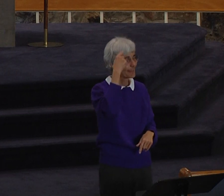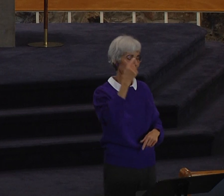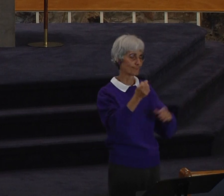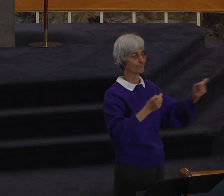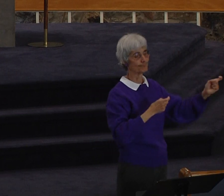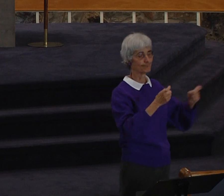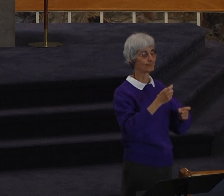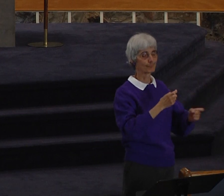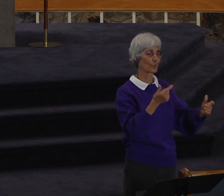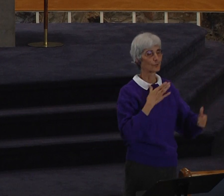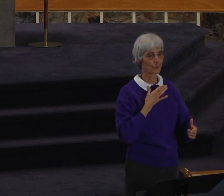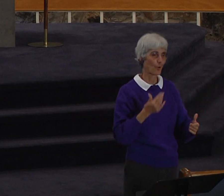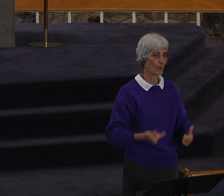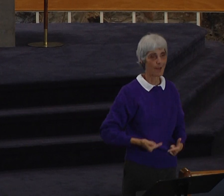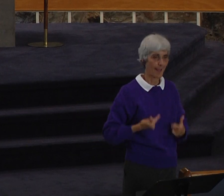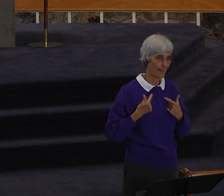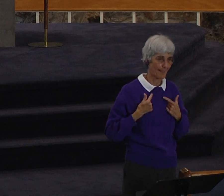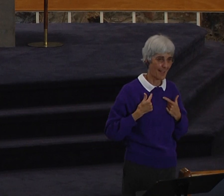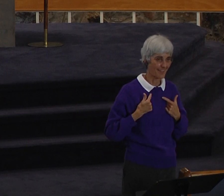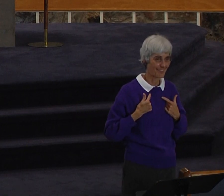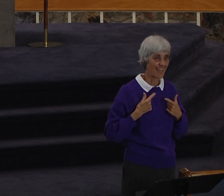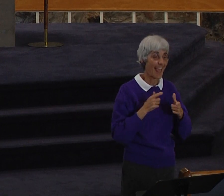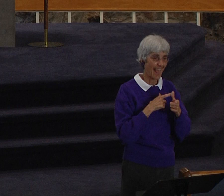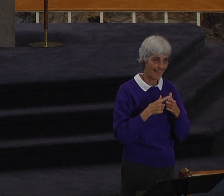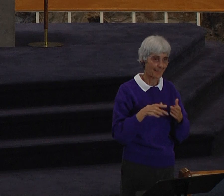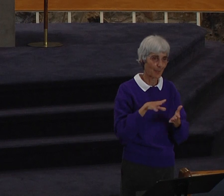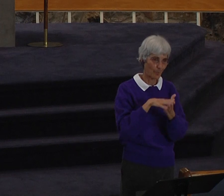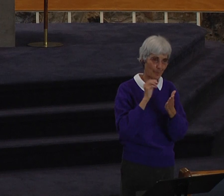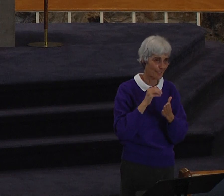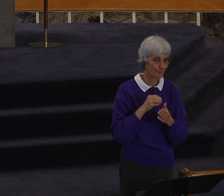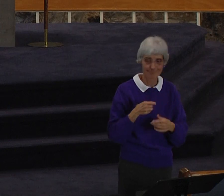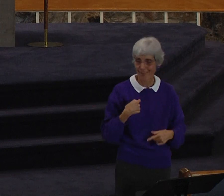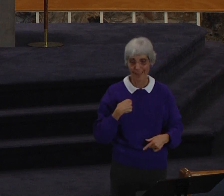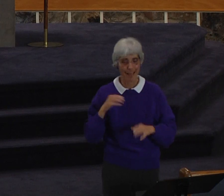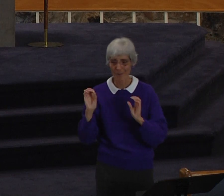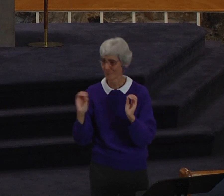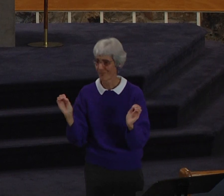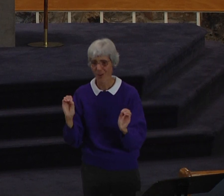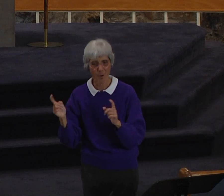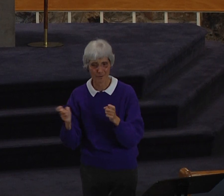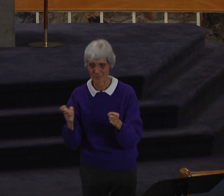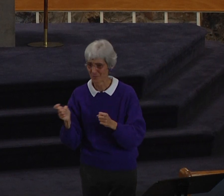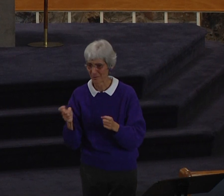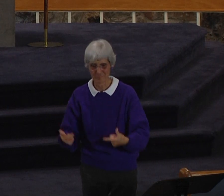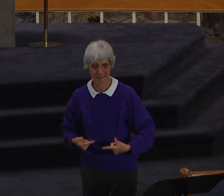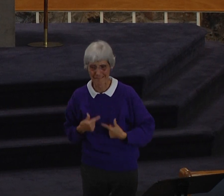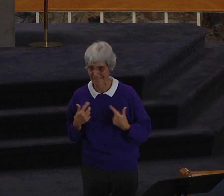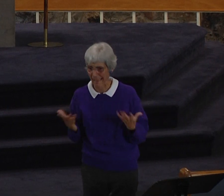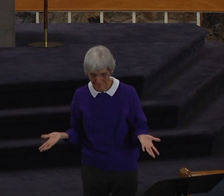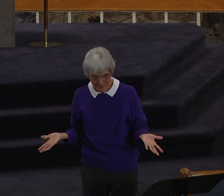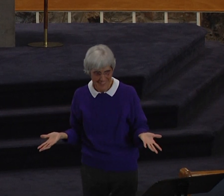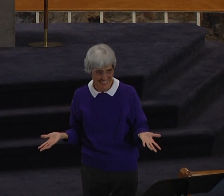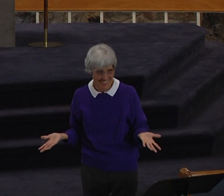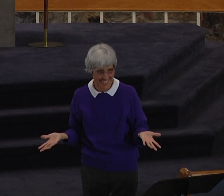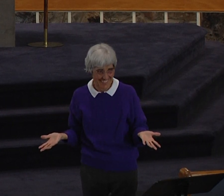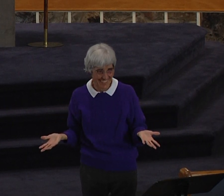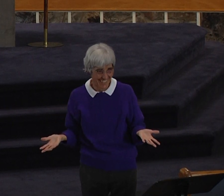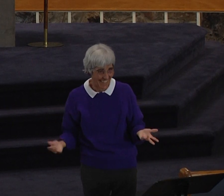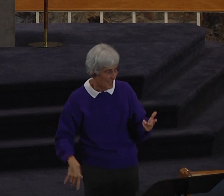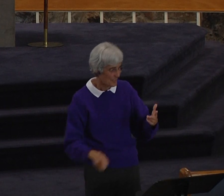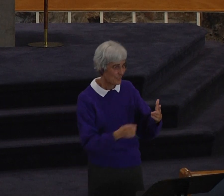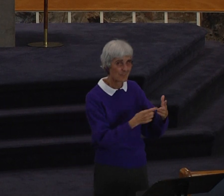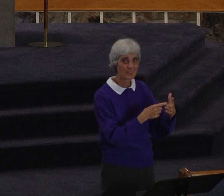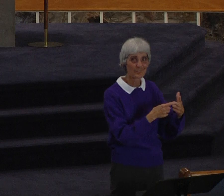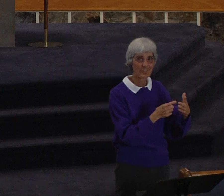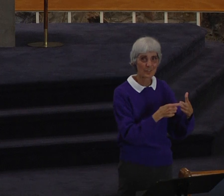the reality that I am not in control. Today, we're going to start from